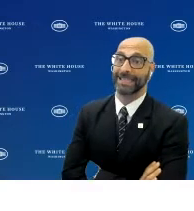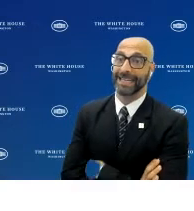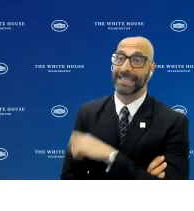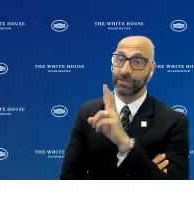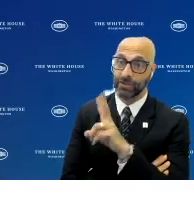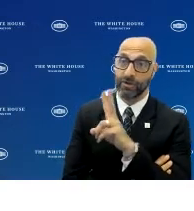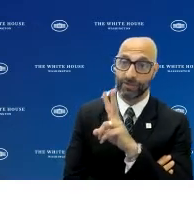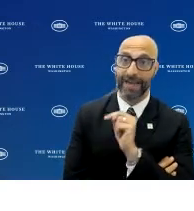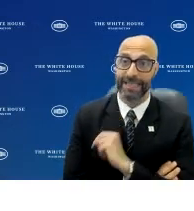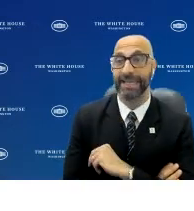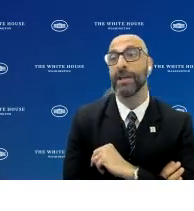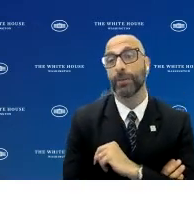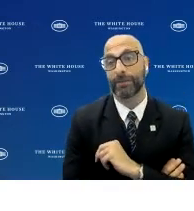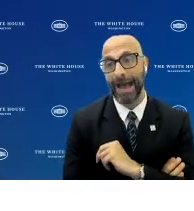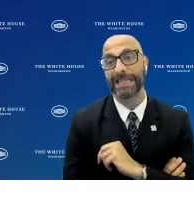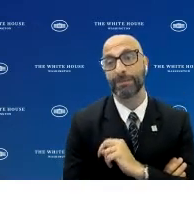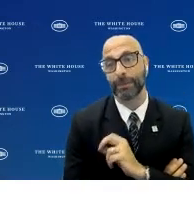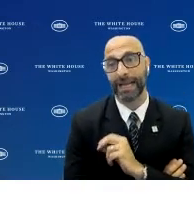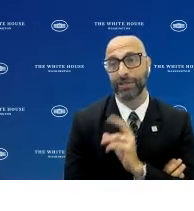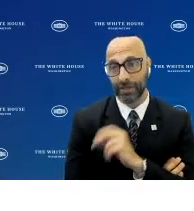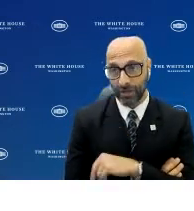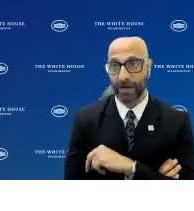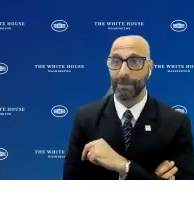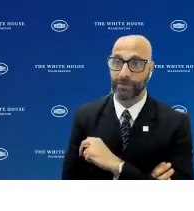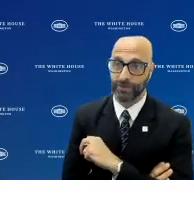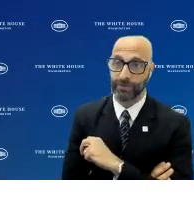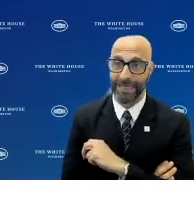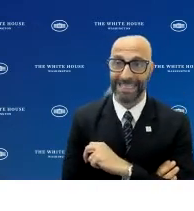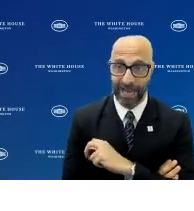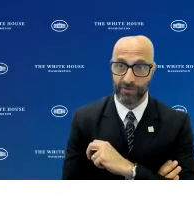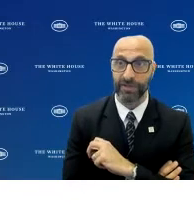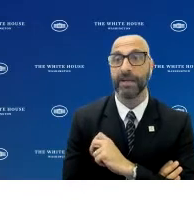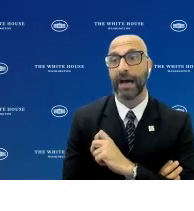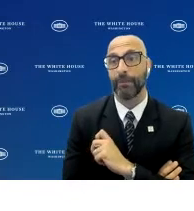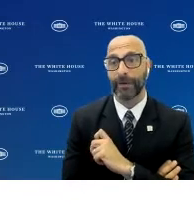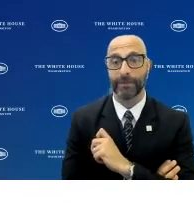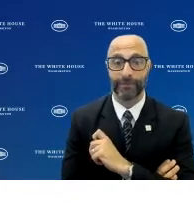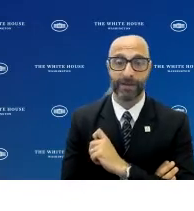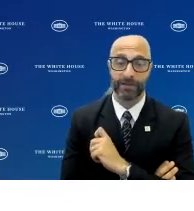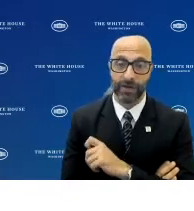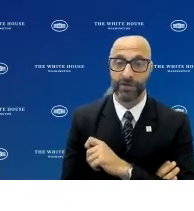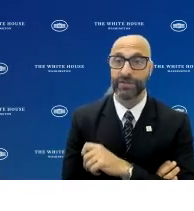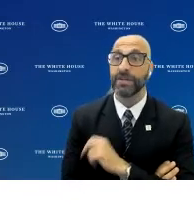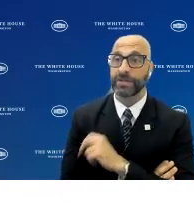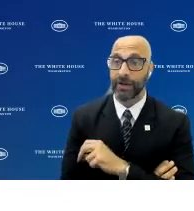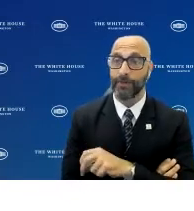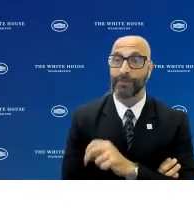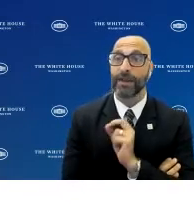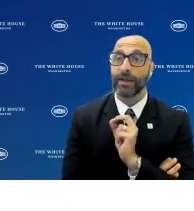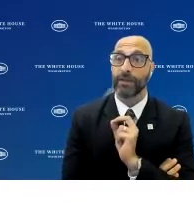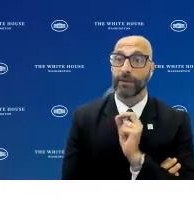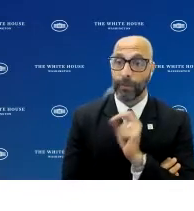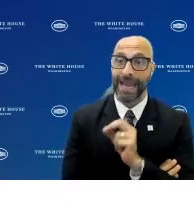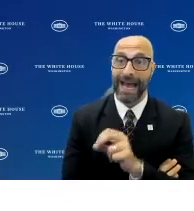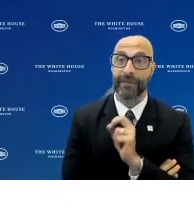the Jynneos vaccine is a 2-dose vaccine with maximum protection occurring about 2 weeks out from the final dose.